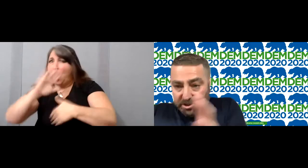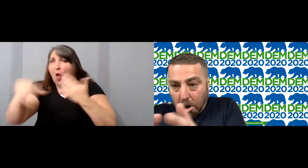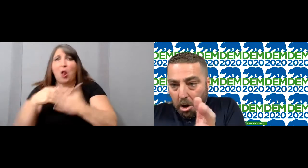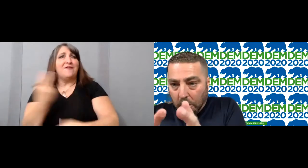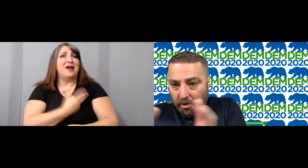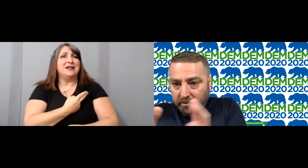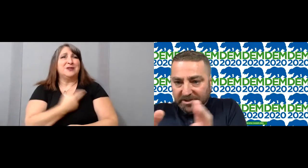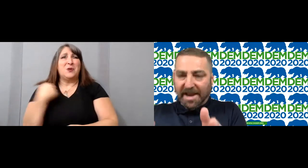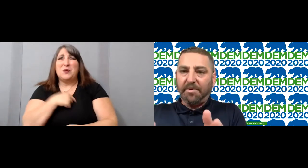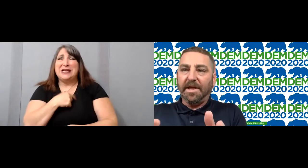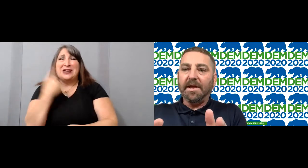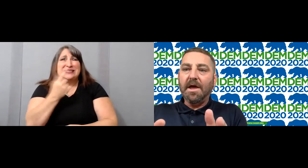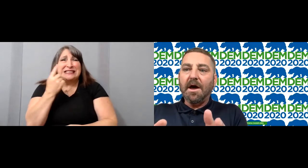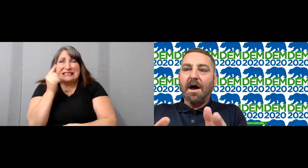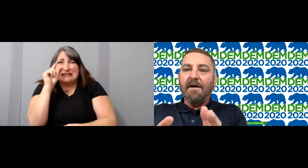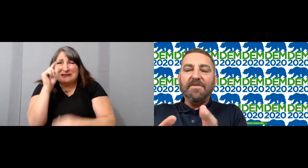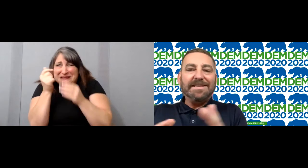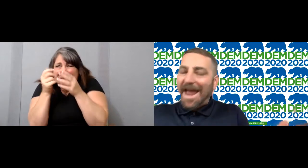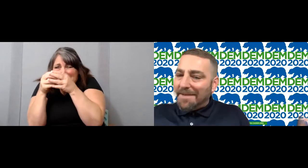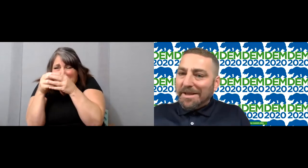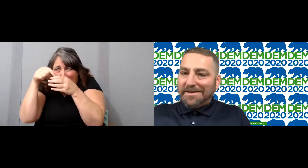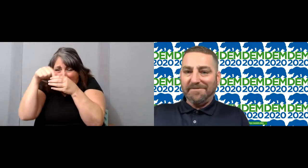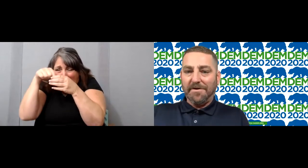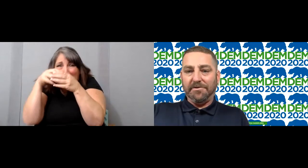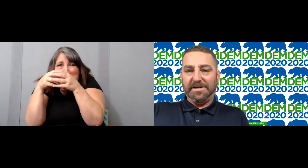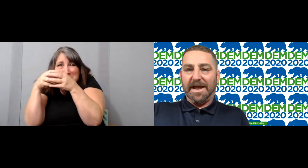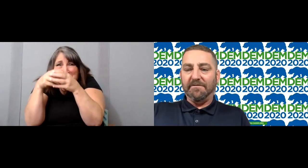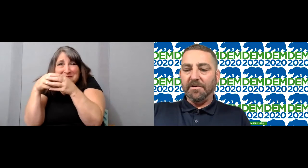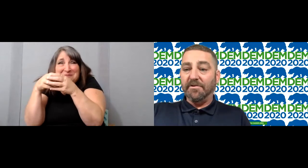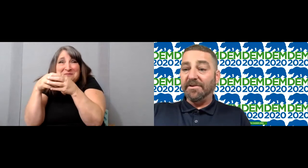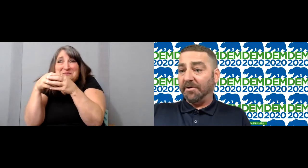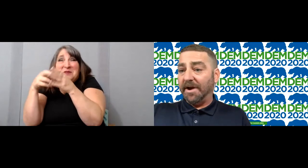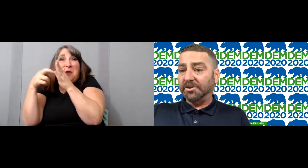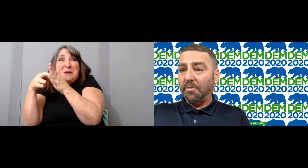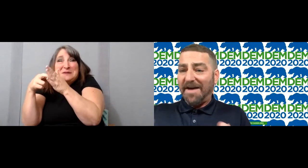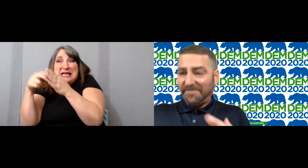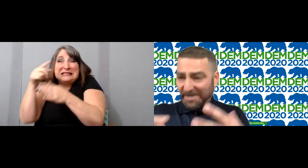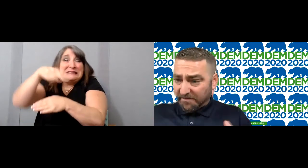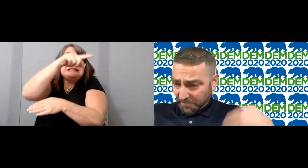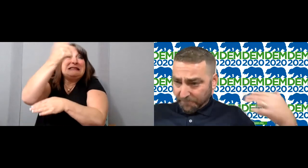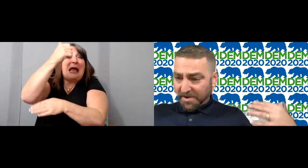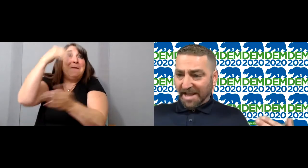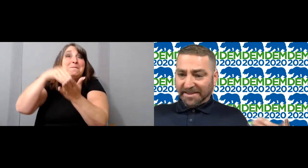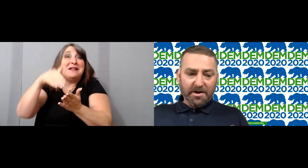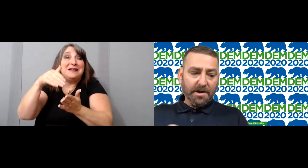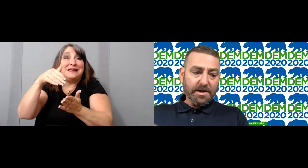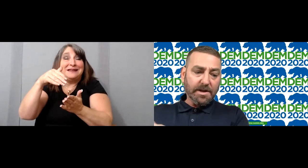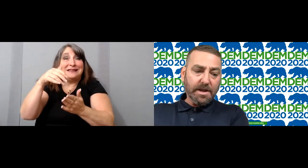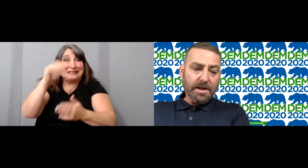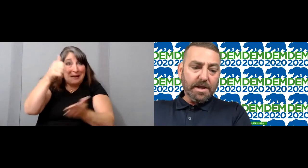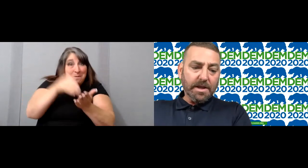a small sampling of the 10 million voters in California that are Democrats. So we have to kind of take that